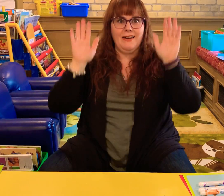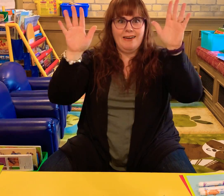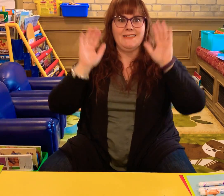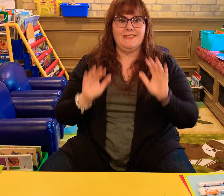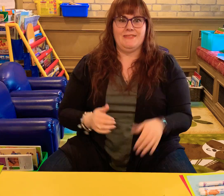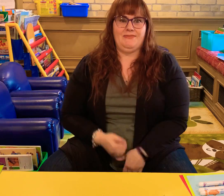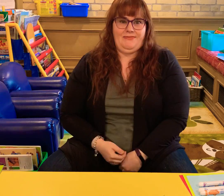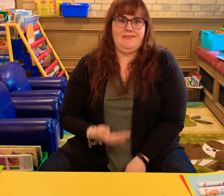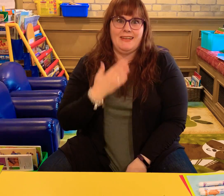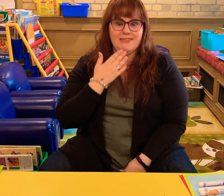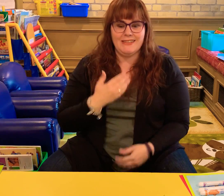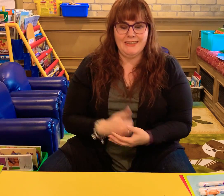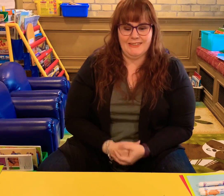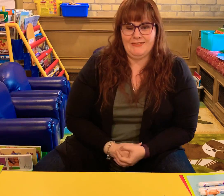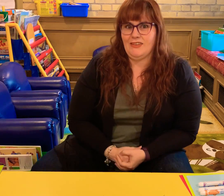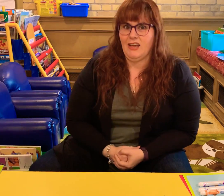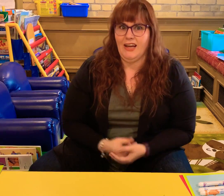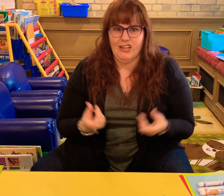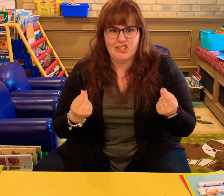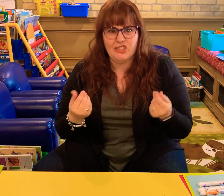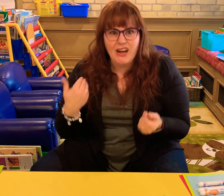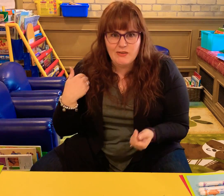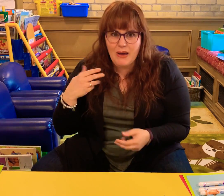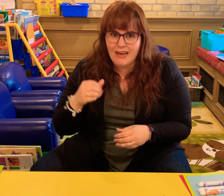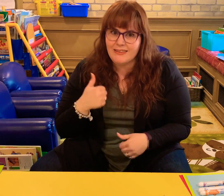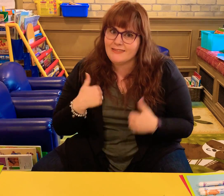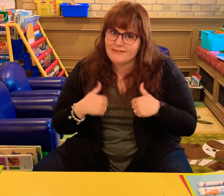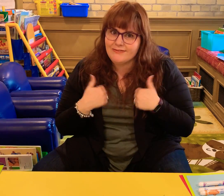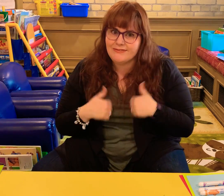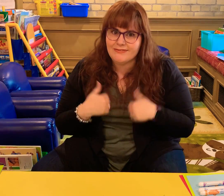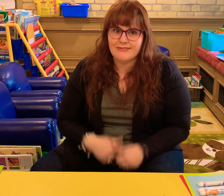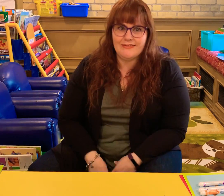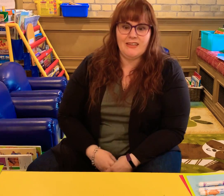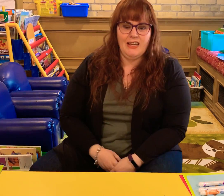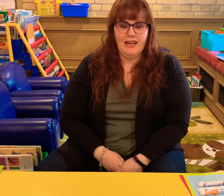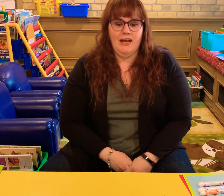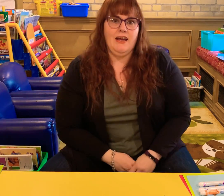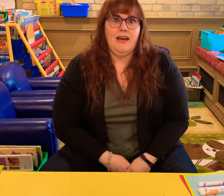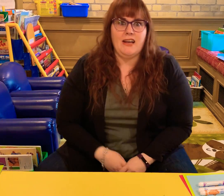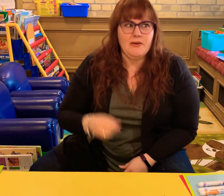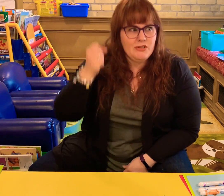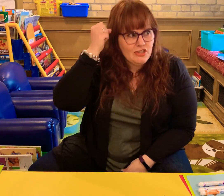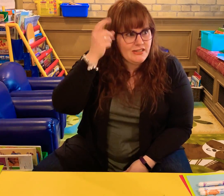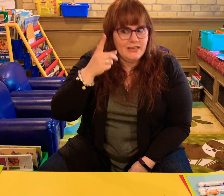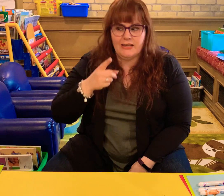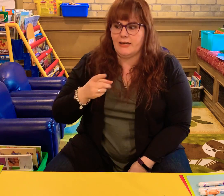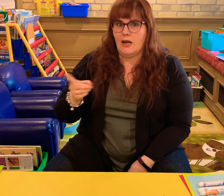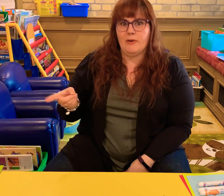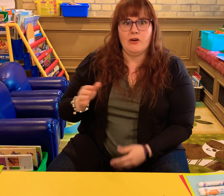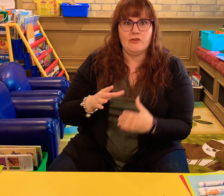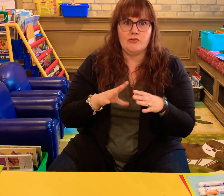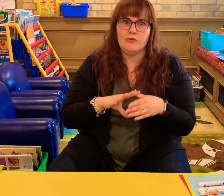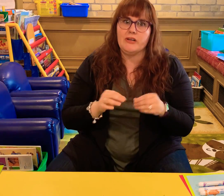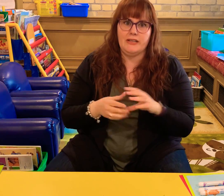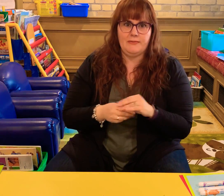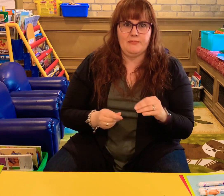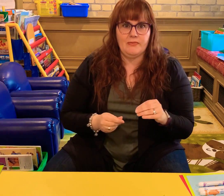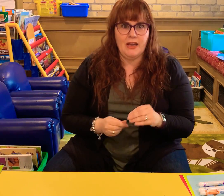Awesome. That was good. Do you have a bath? And I was just thinking about our story and